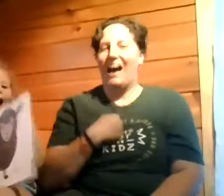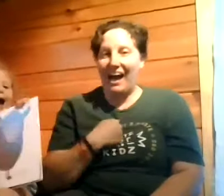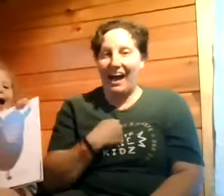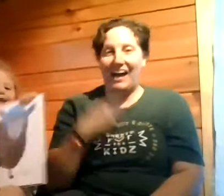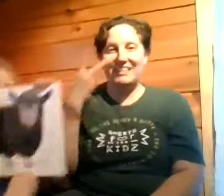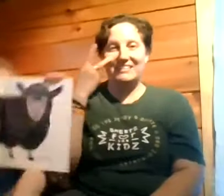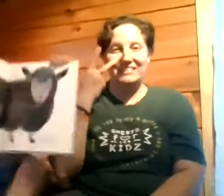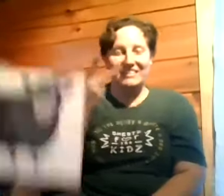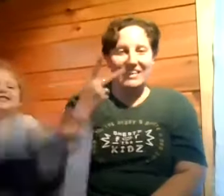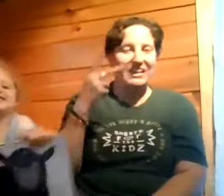I see